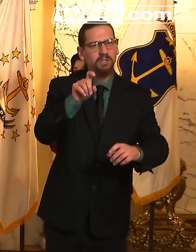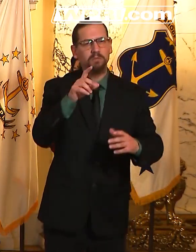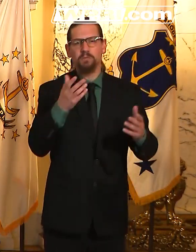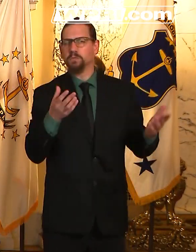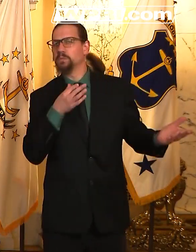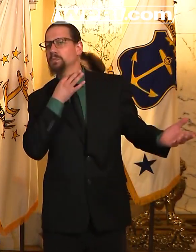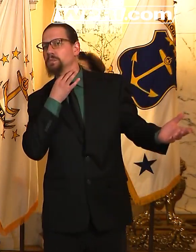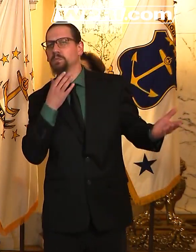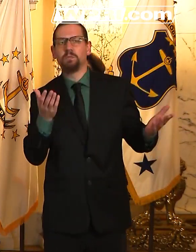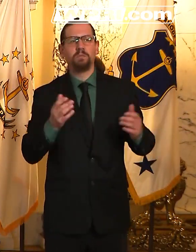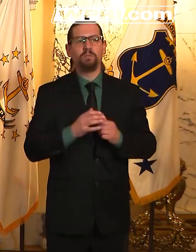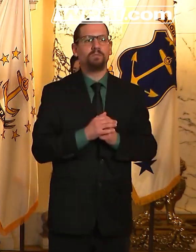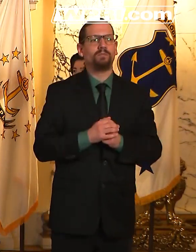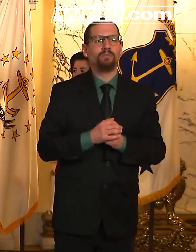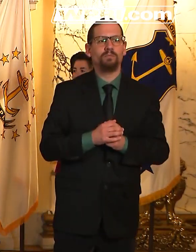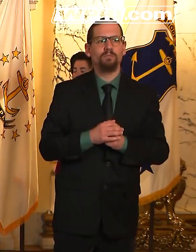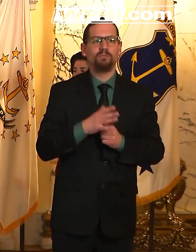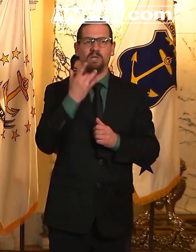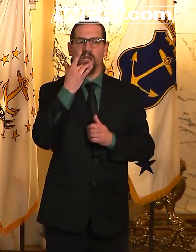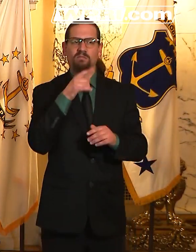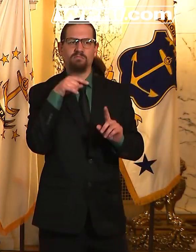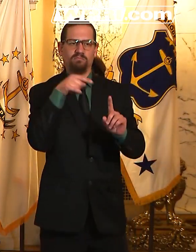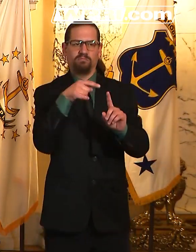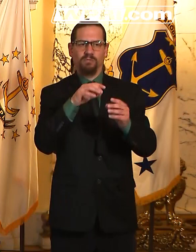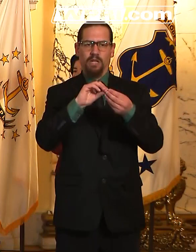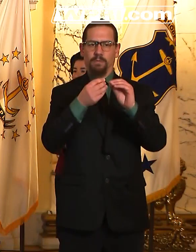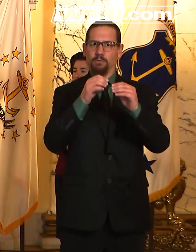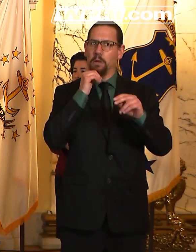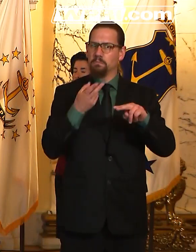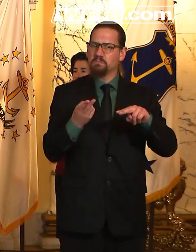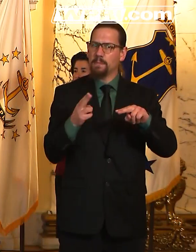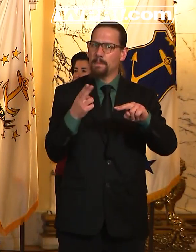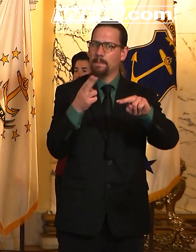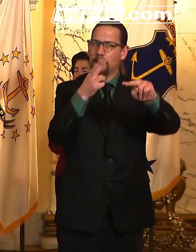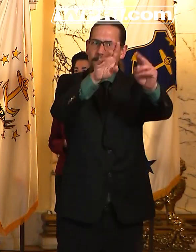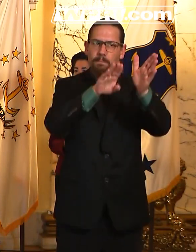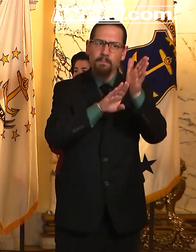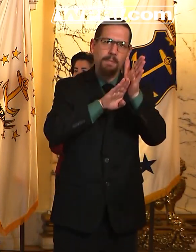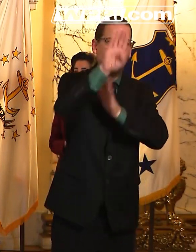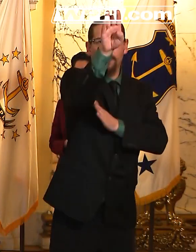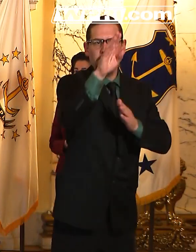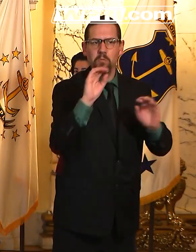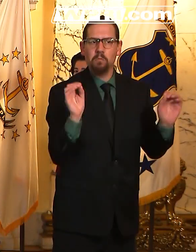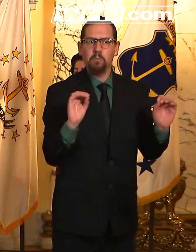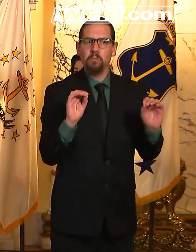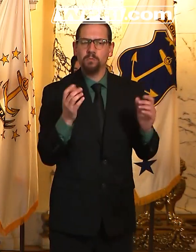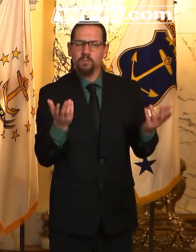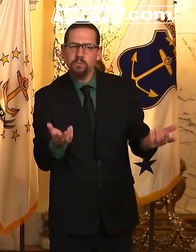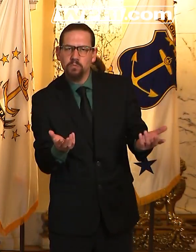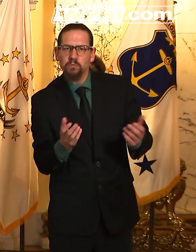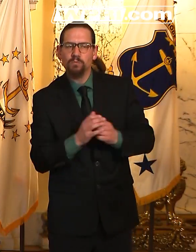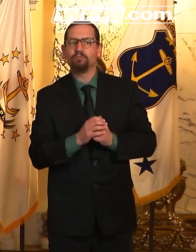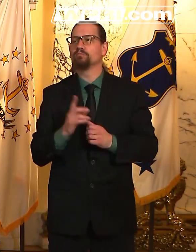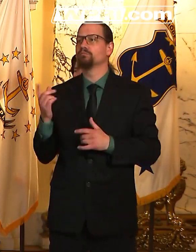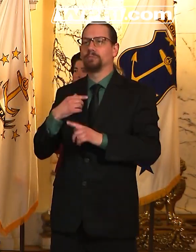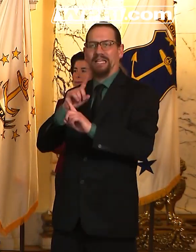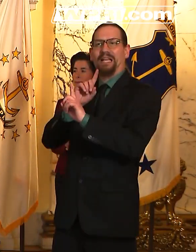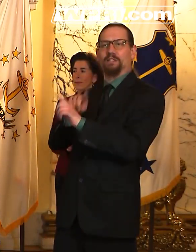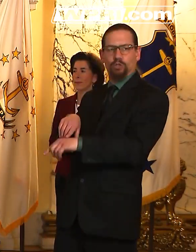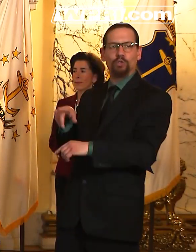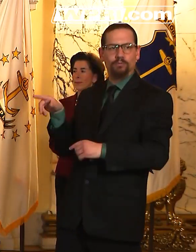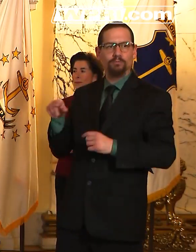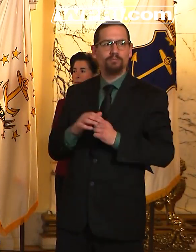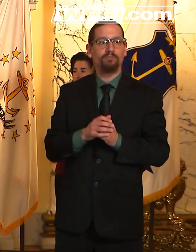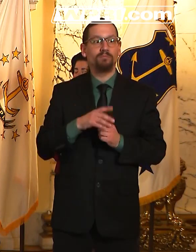to reiterate the vision that the governor said earlier. What we want to aim for is being